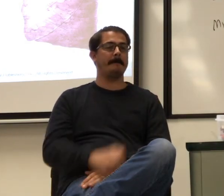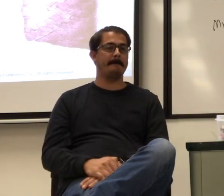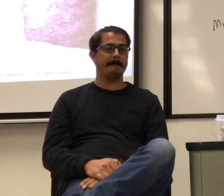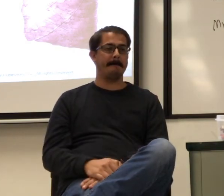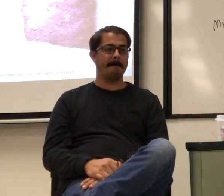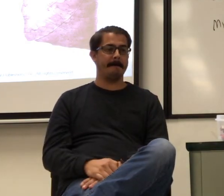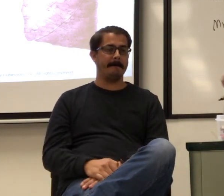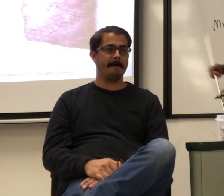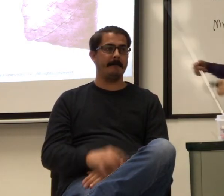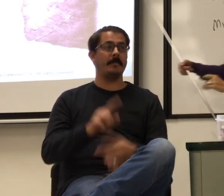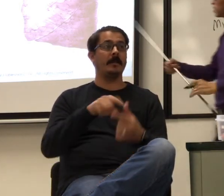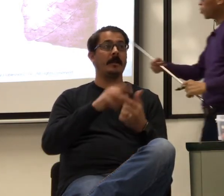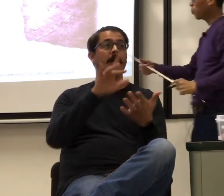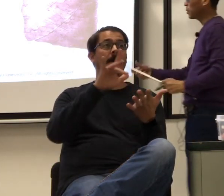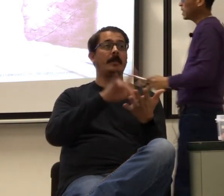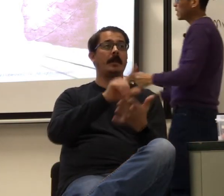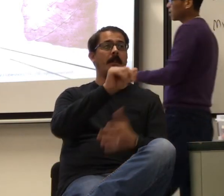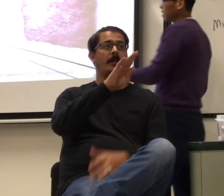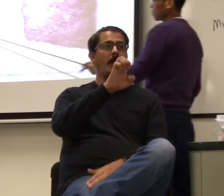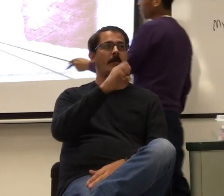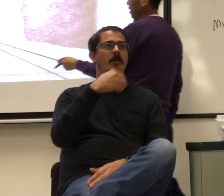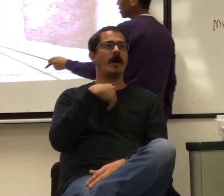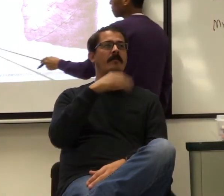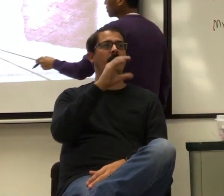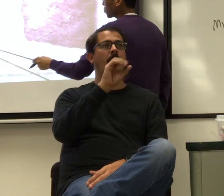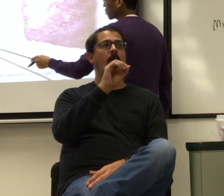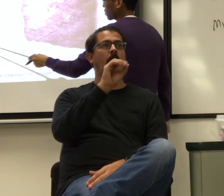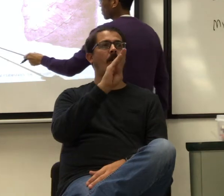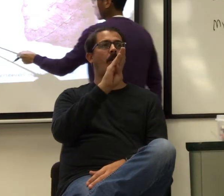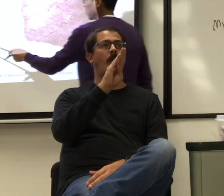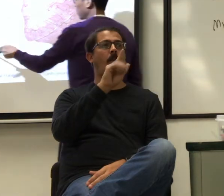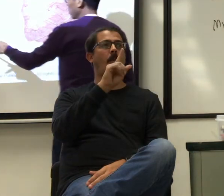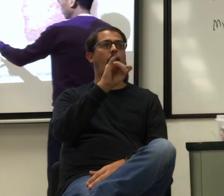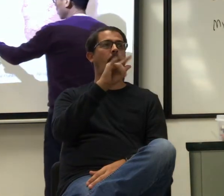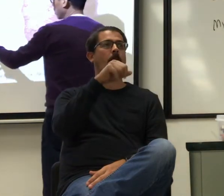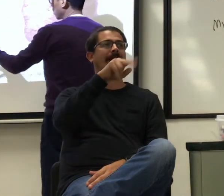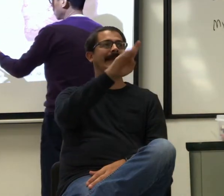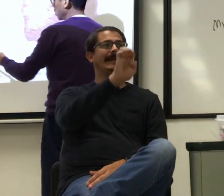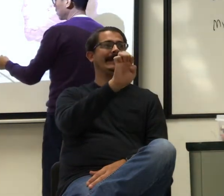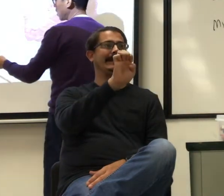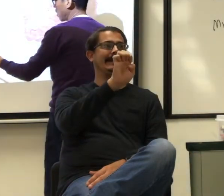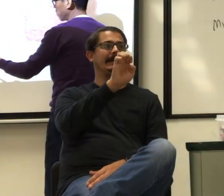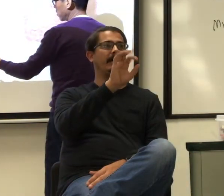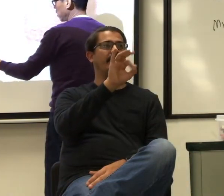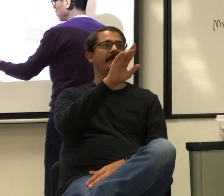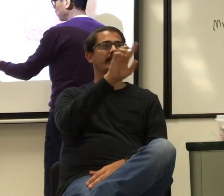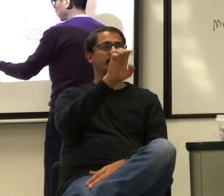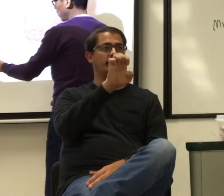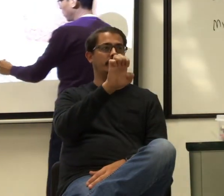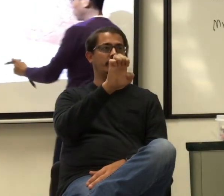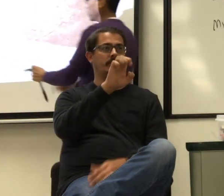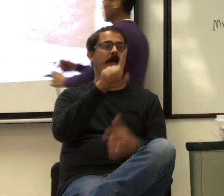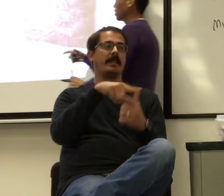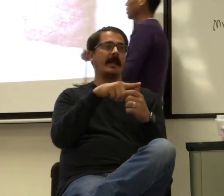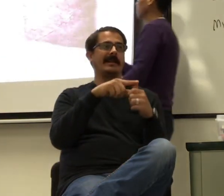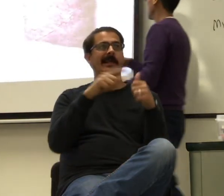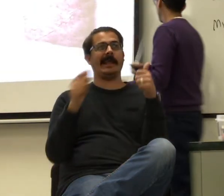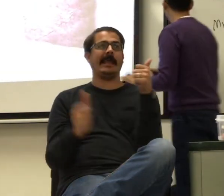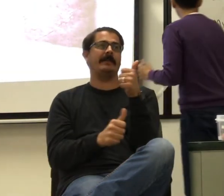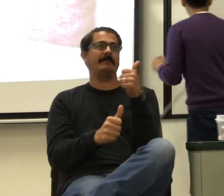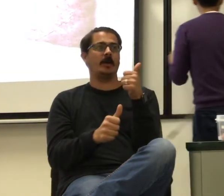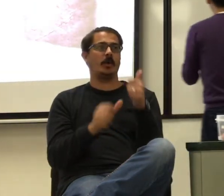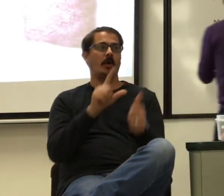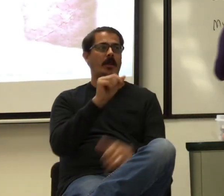Then, middle lobe, I see this oblique running fissure. Then you have inferior lobe.